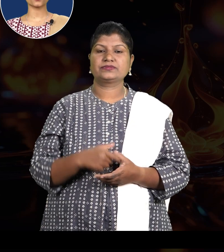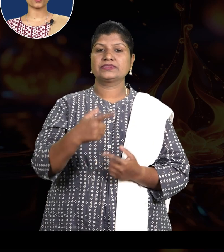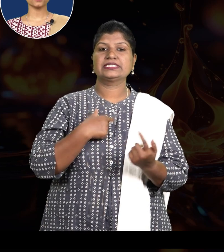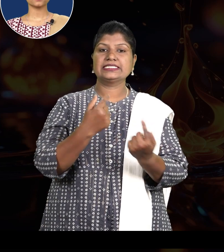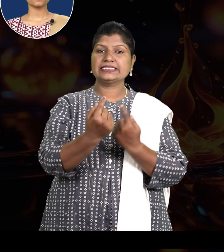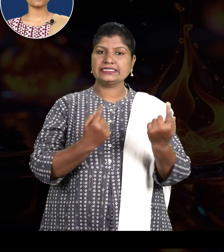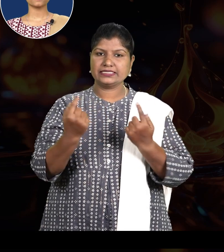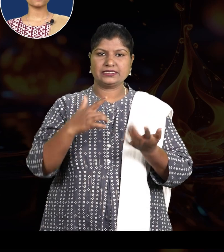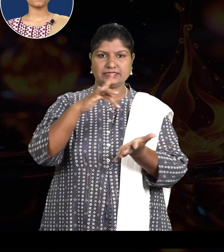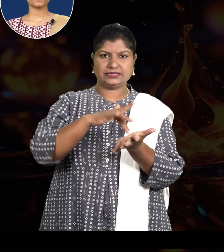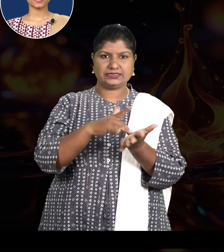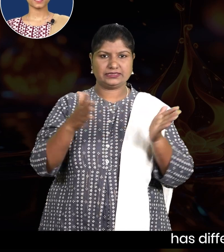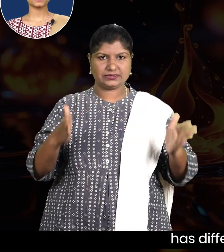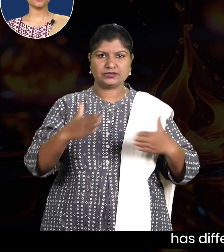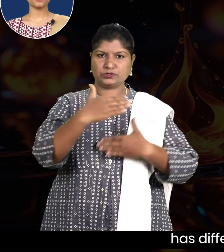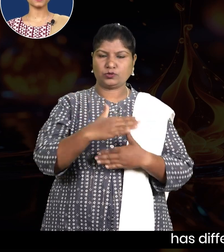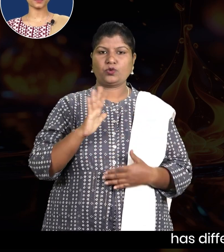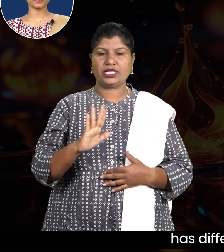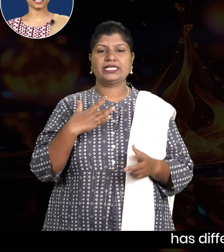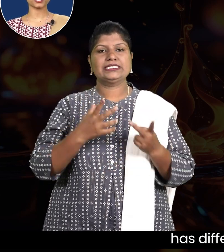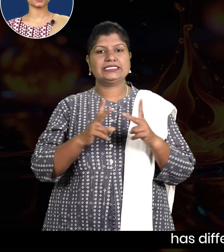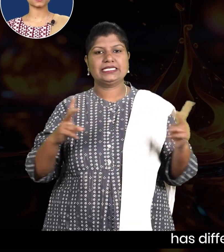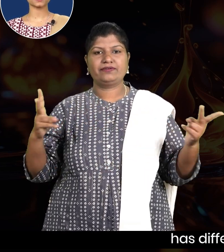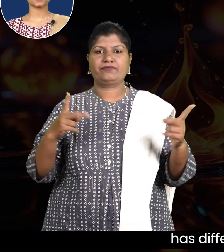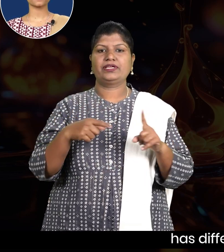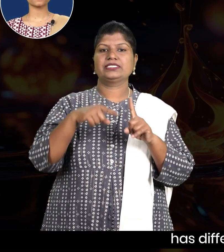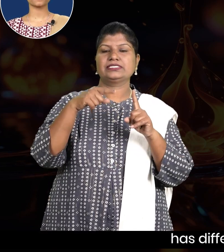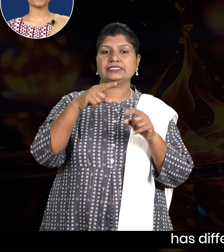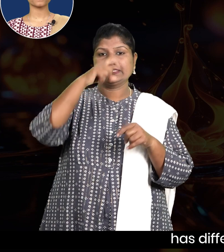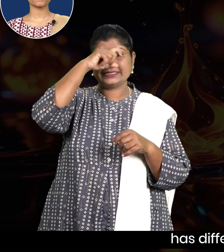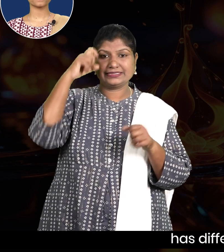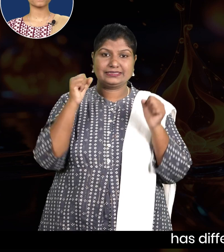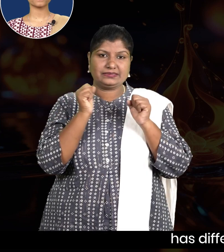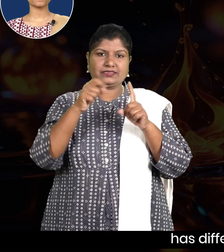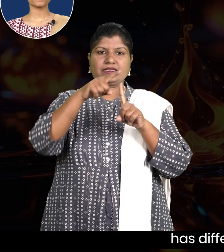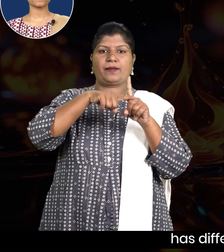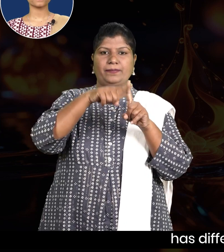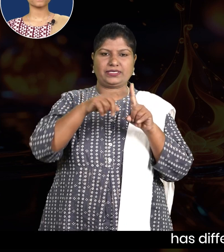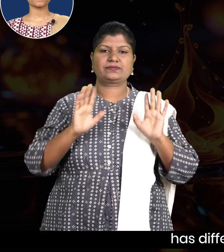Each zone has different temperatures.